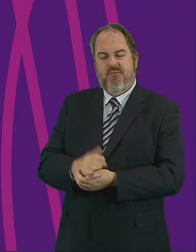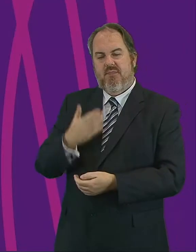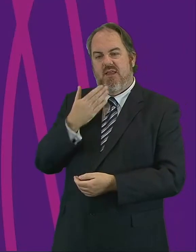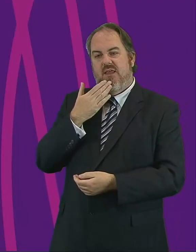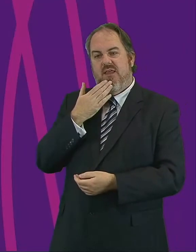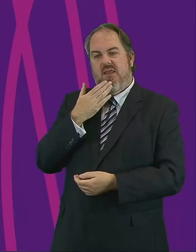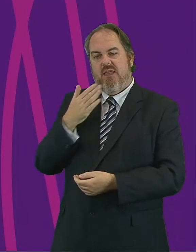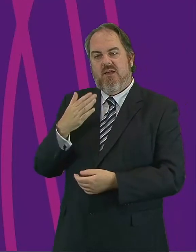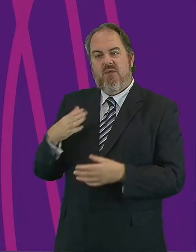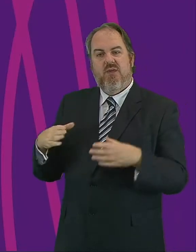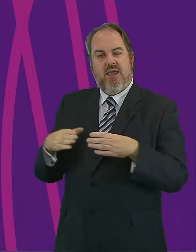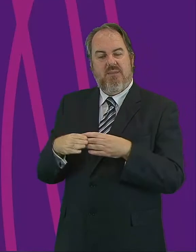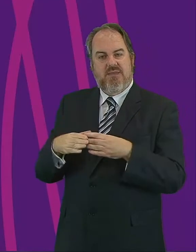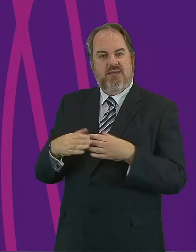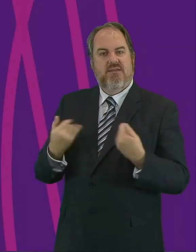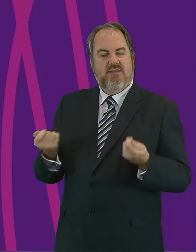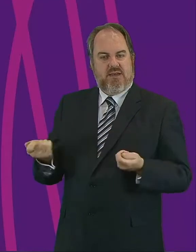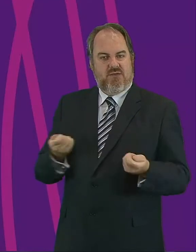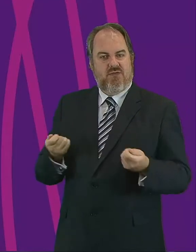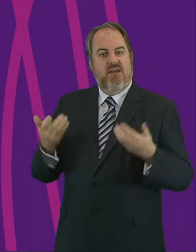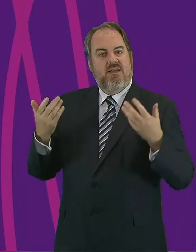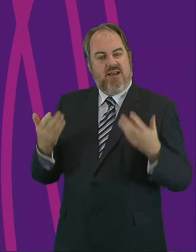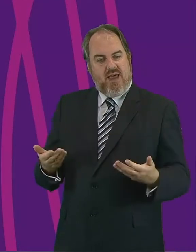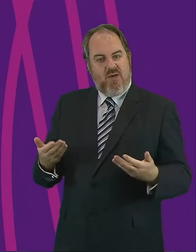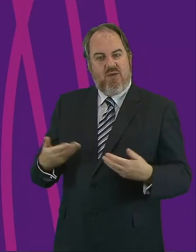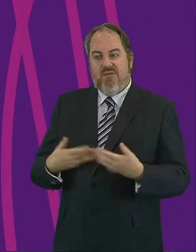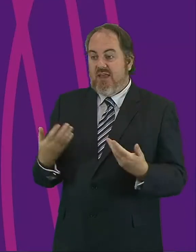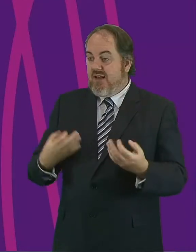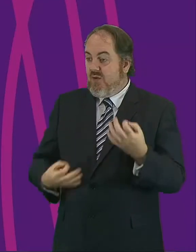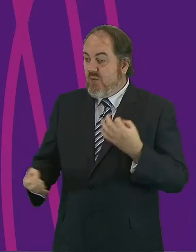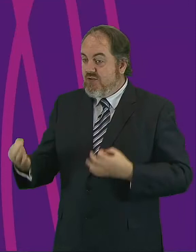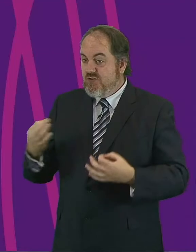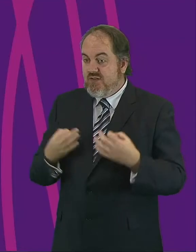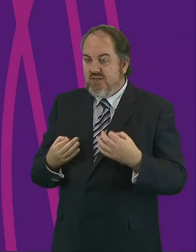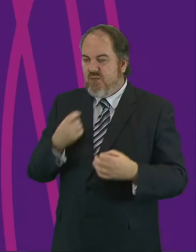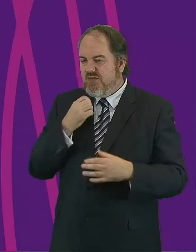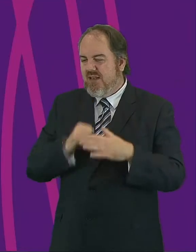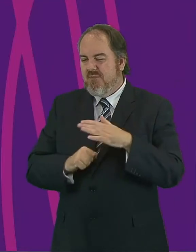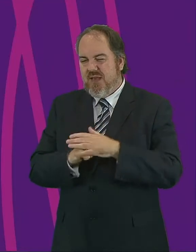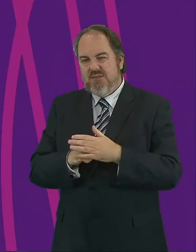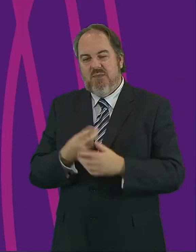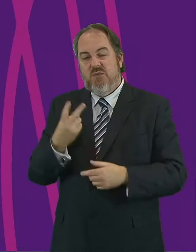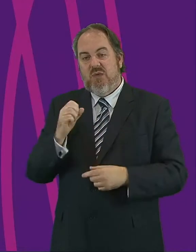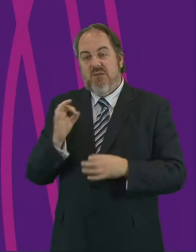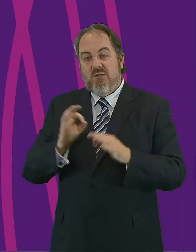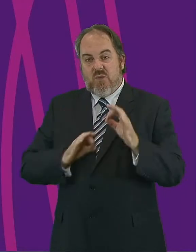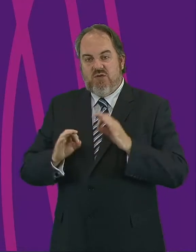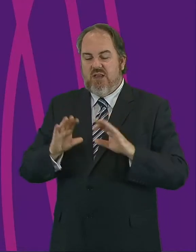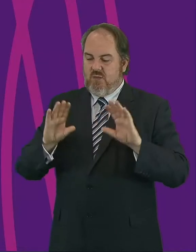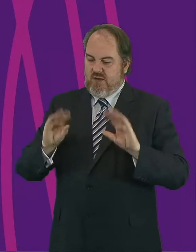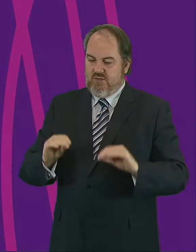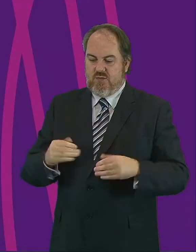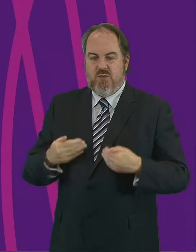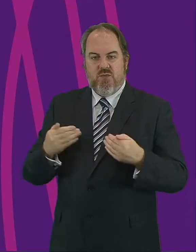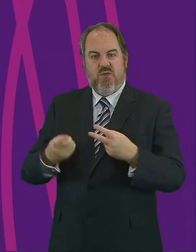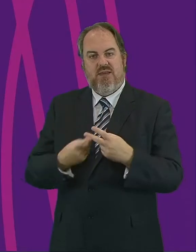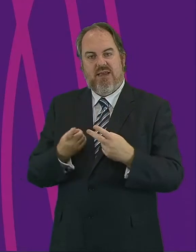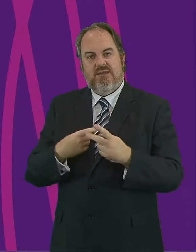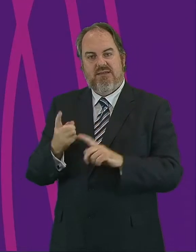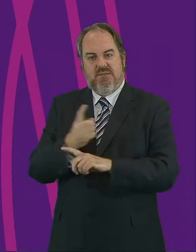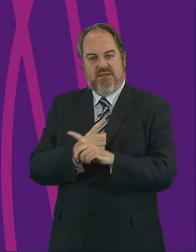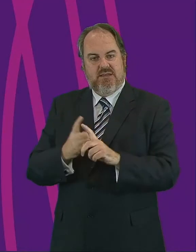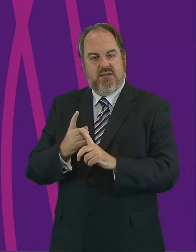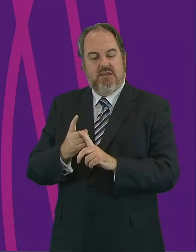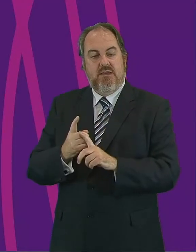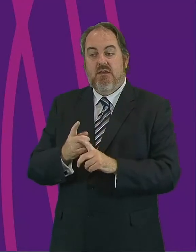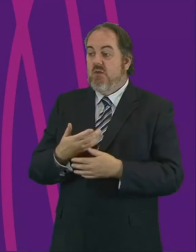Cabinet Secretary will now take questions on the issues raised in his statement. I intend to allow about 20 minutes for questions, after which we must move on. The next item of business. Can I ask